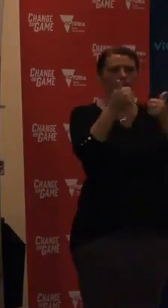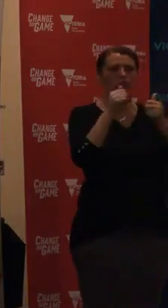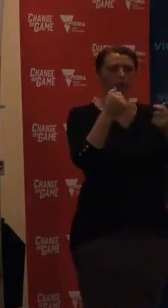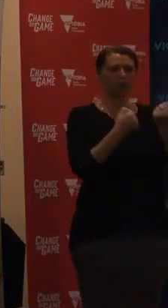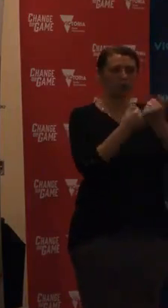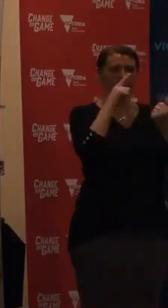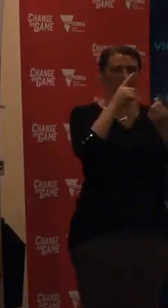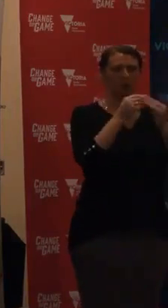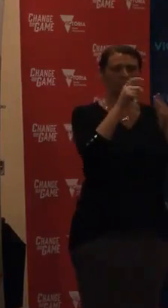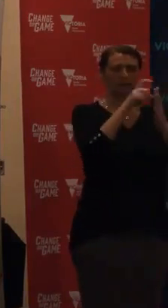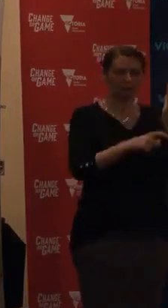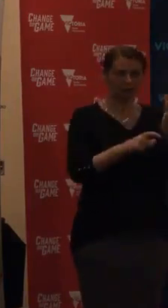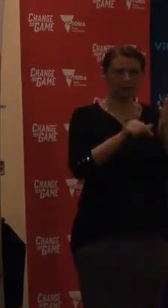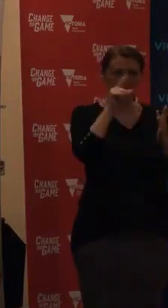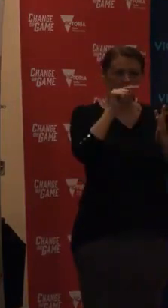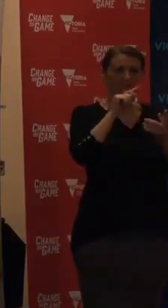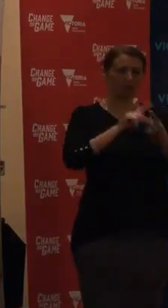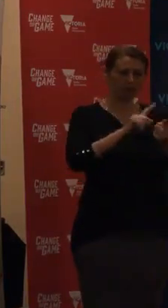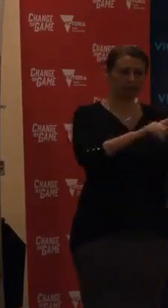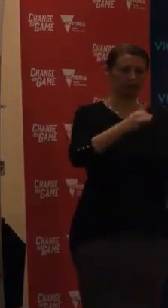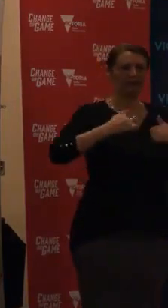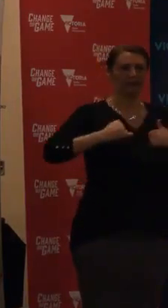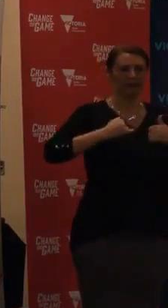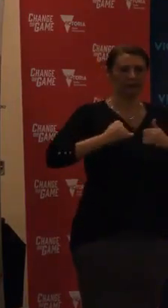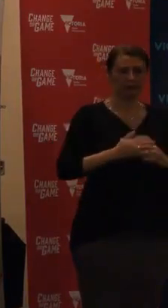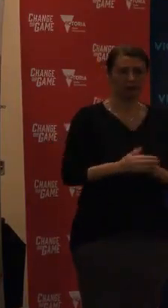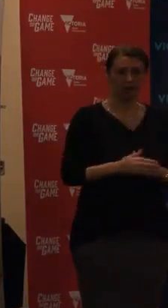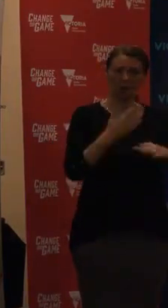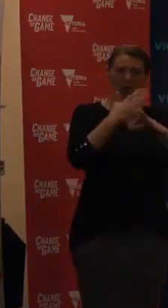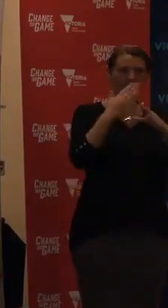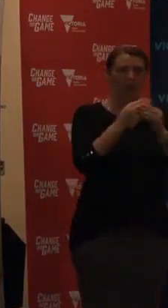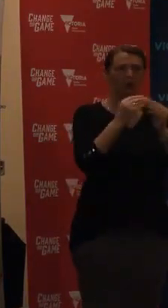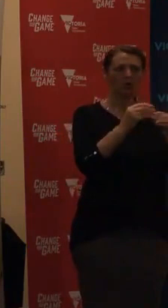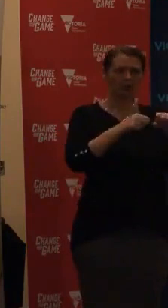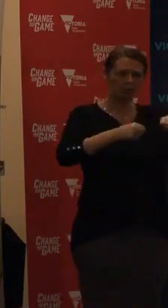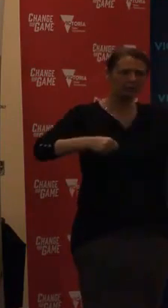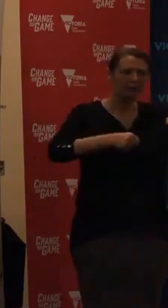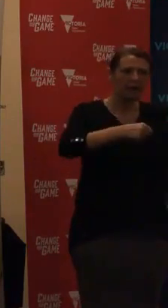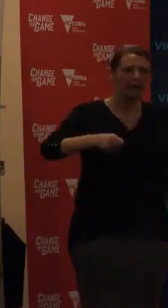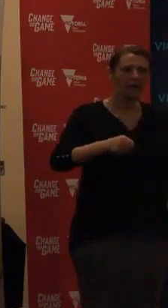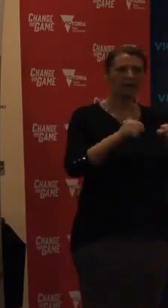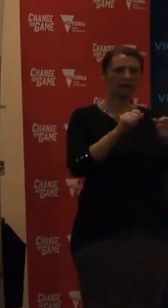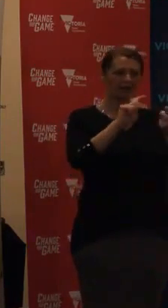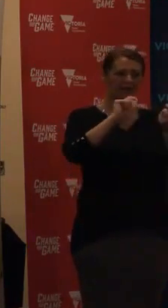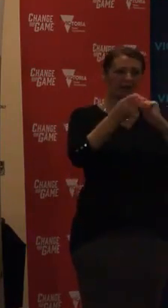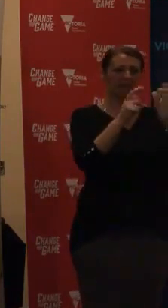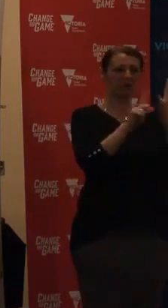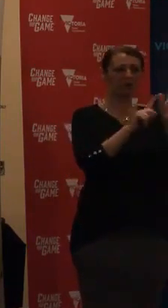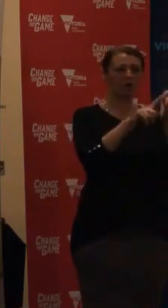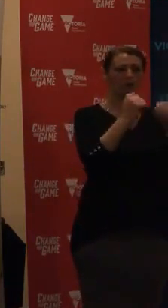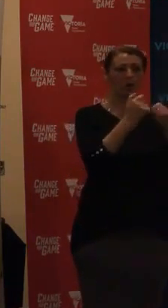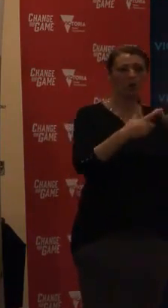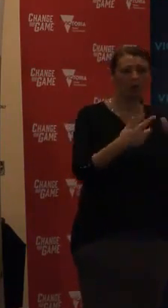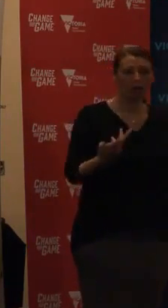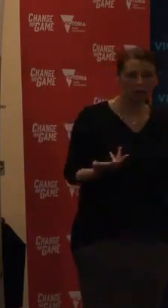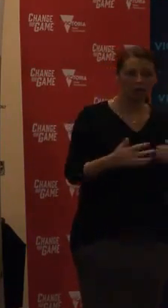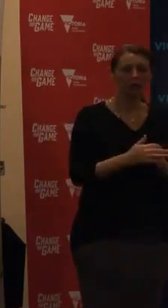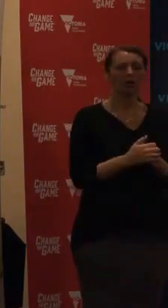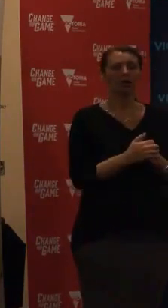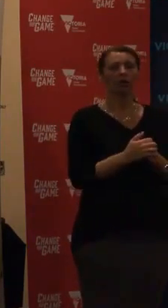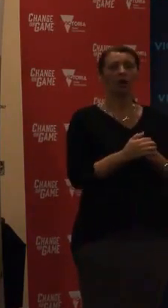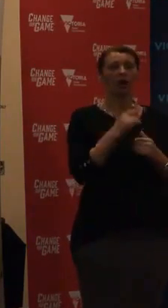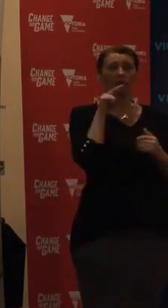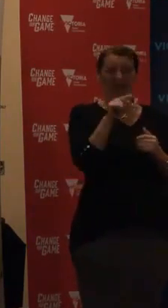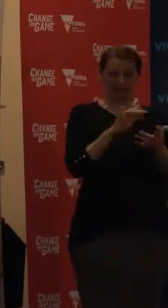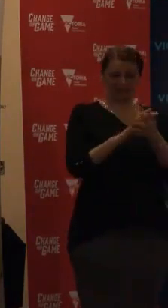disability to get and remain fit. Working with resistance bands, adapted yoga, just to use a few examples we're aware of, and this